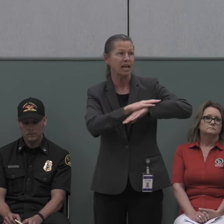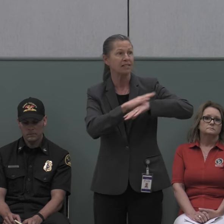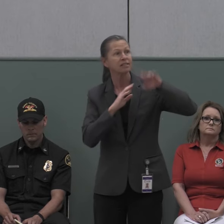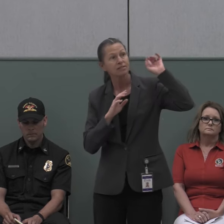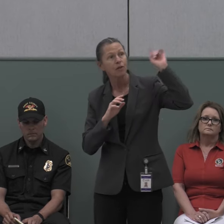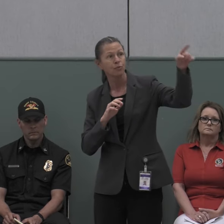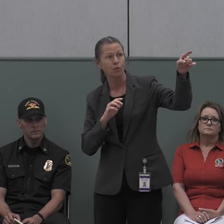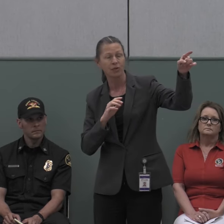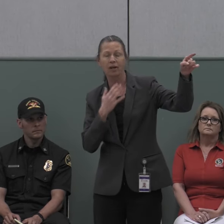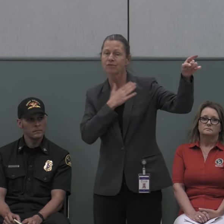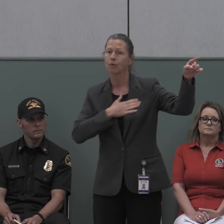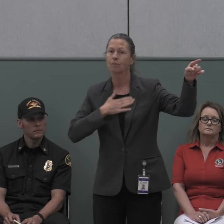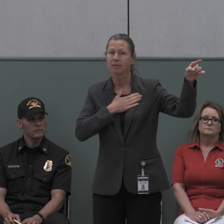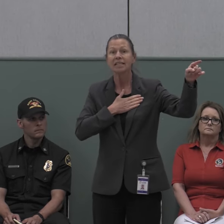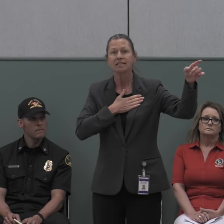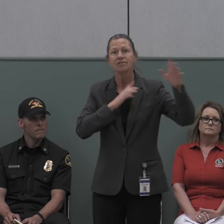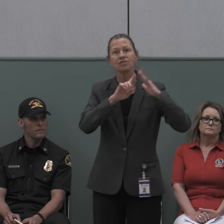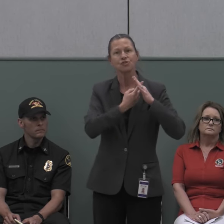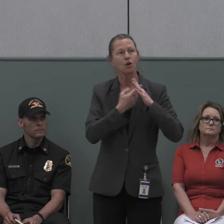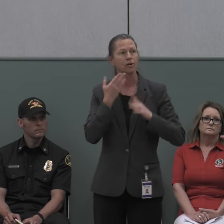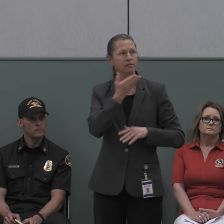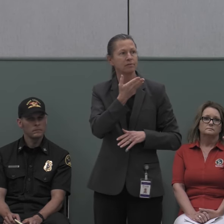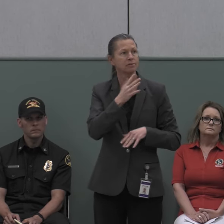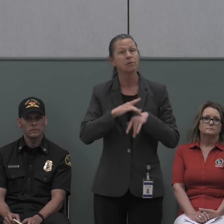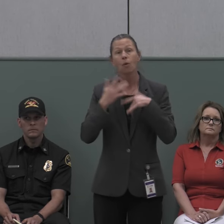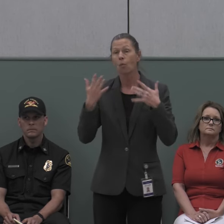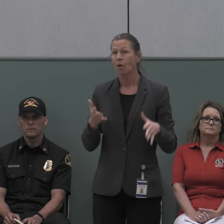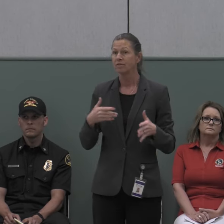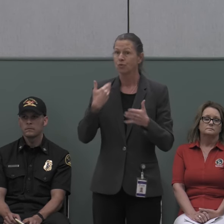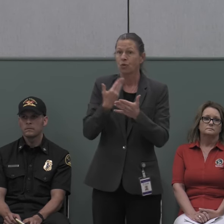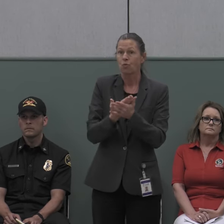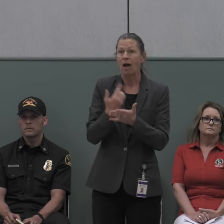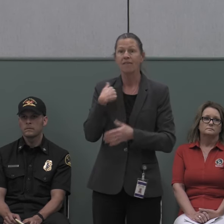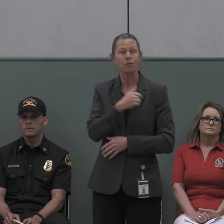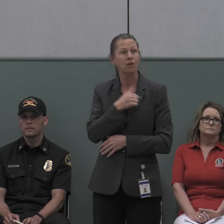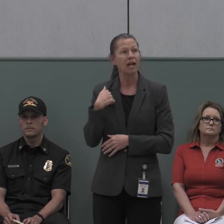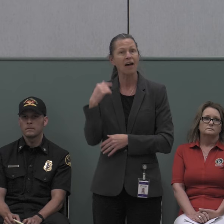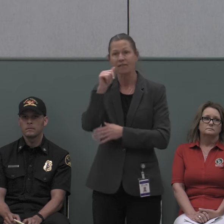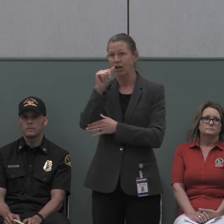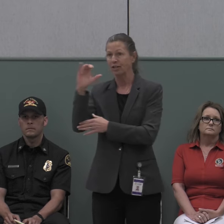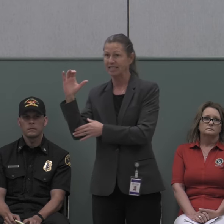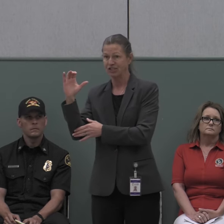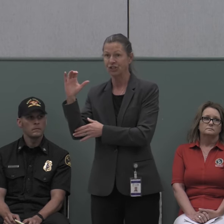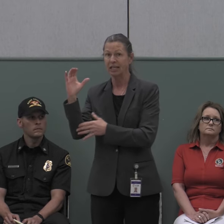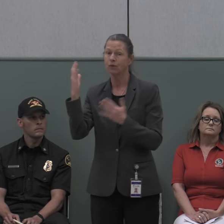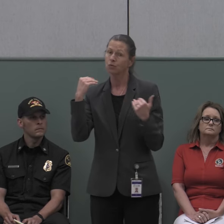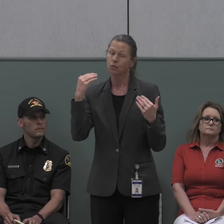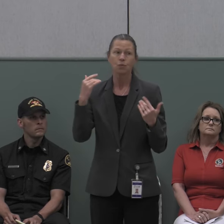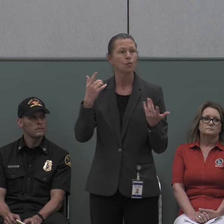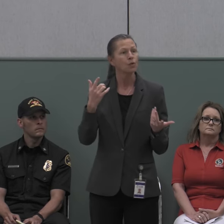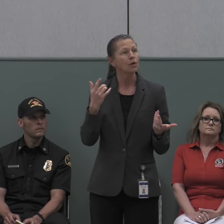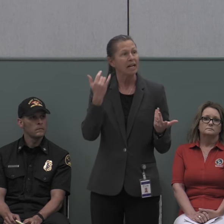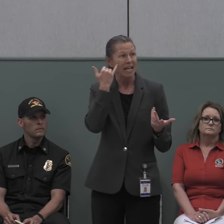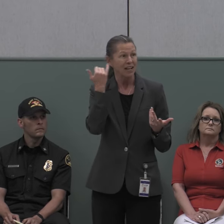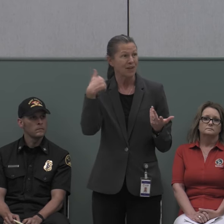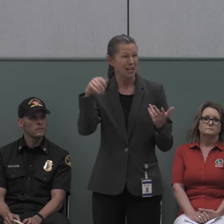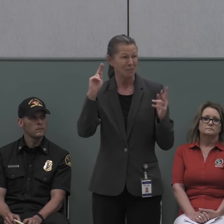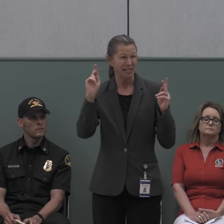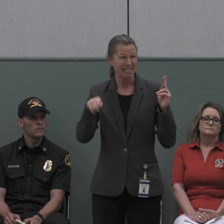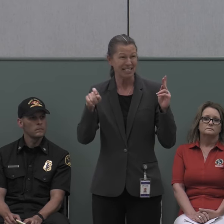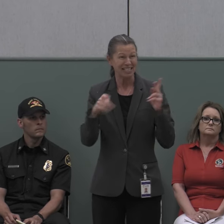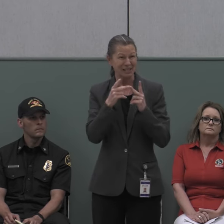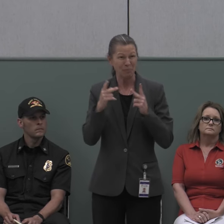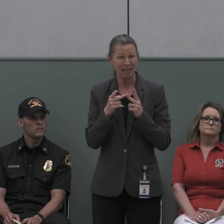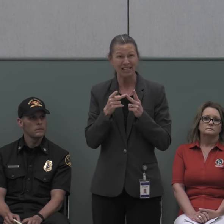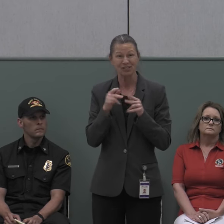please start there. Once you arrive, we have air conditioning. If anybody needs a place to stay, behind me is our dormitory. We